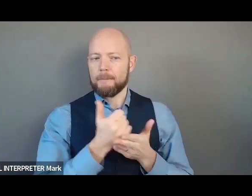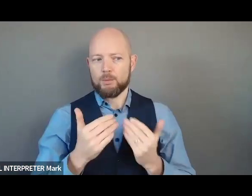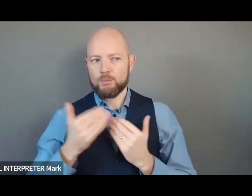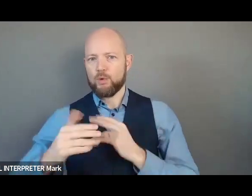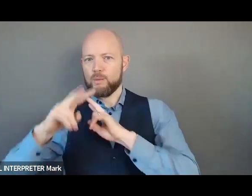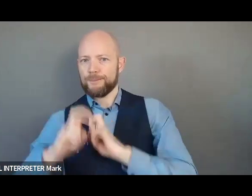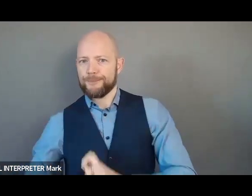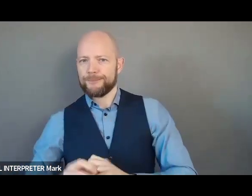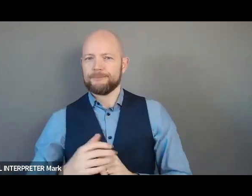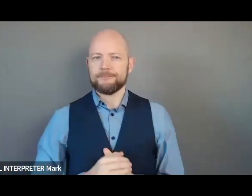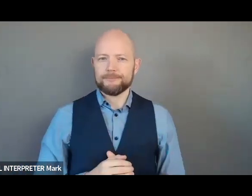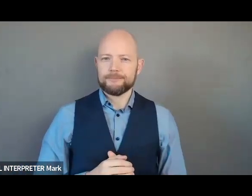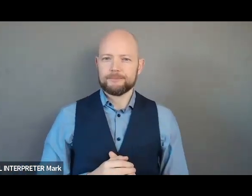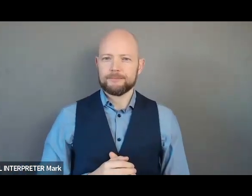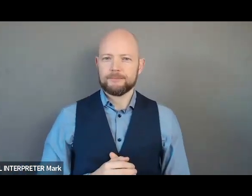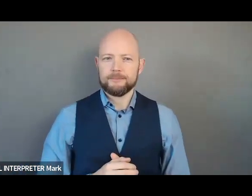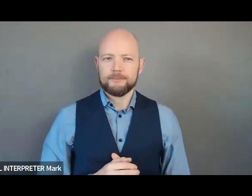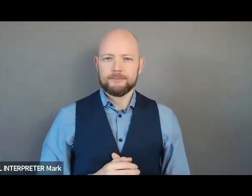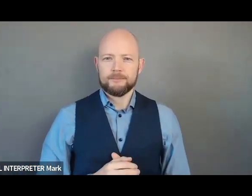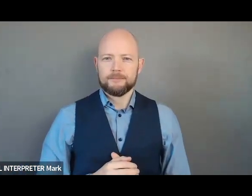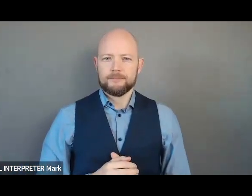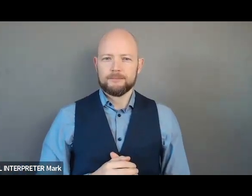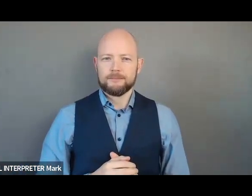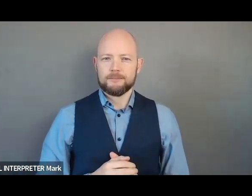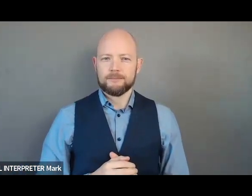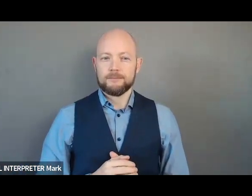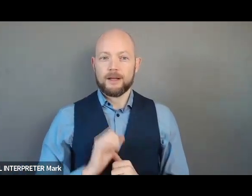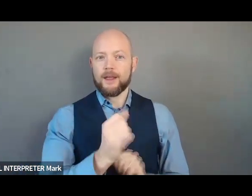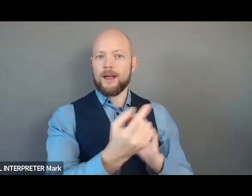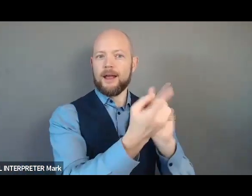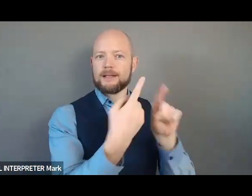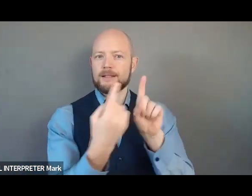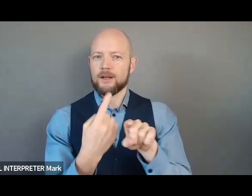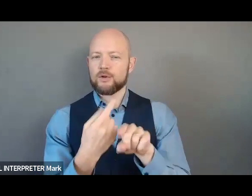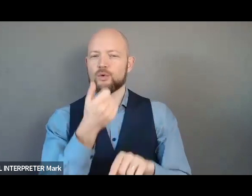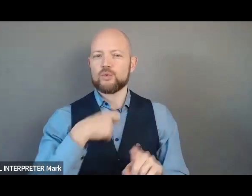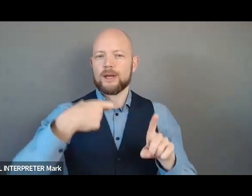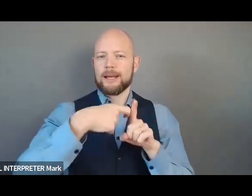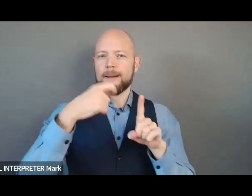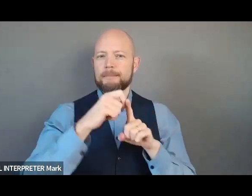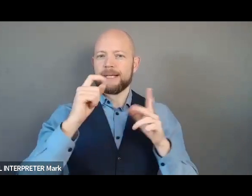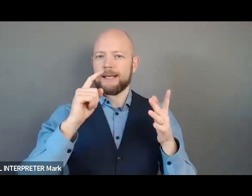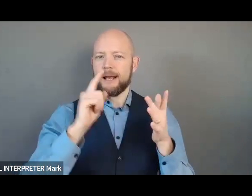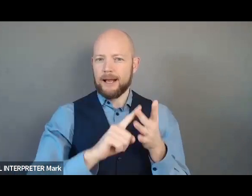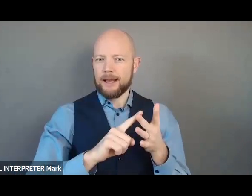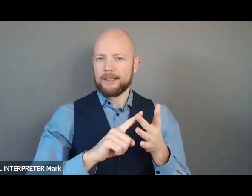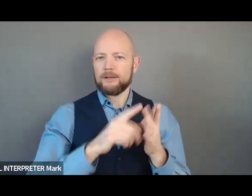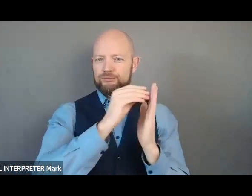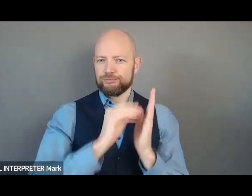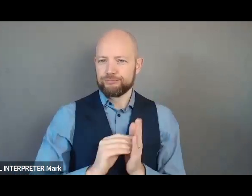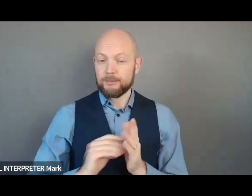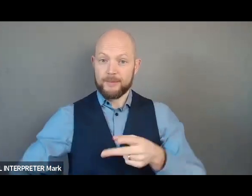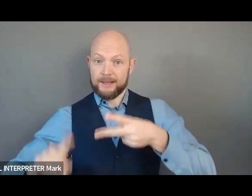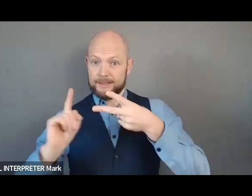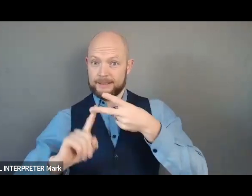And then embedding anti-racism KPIs within leadership appraisals. The second one is very